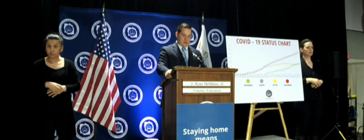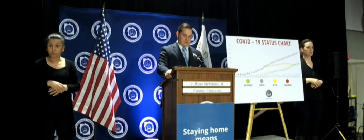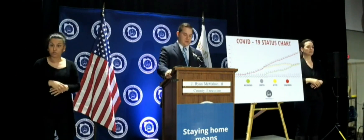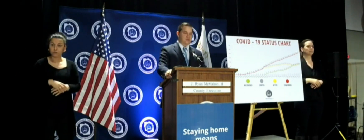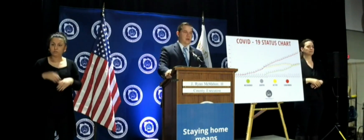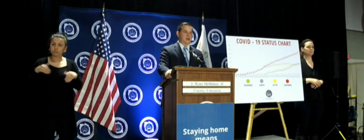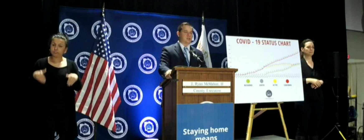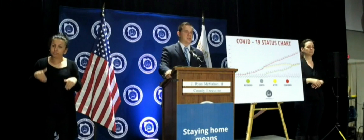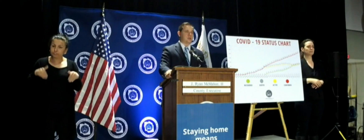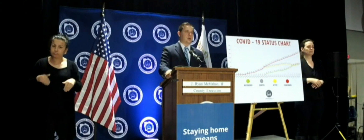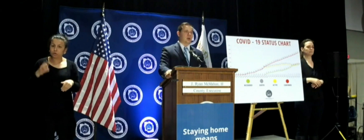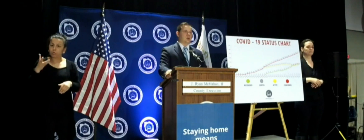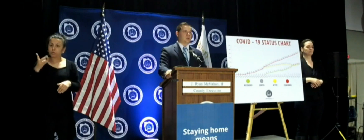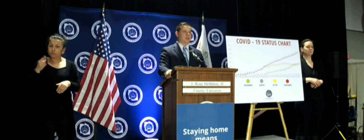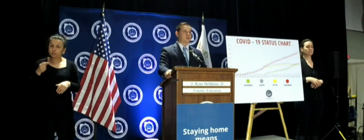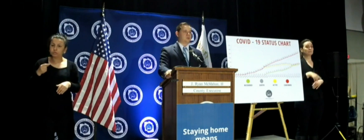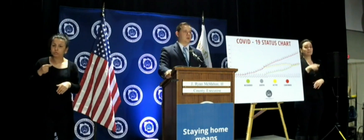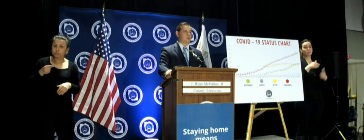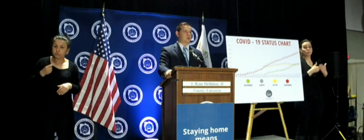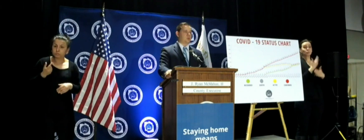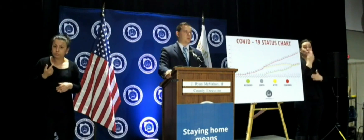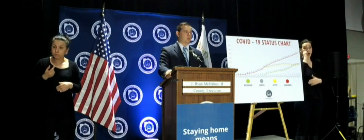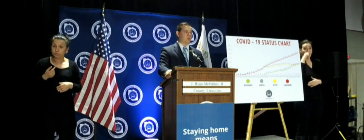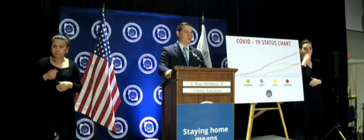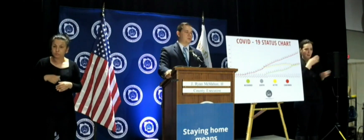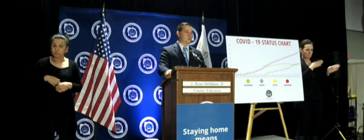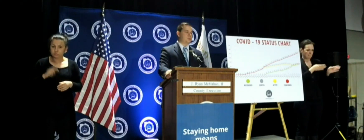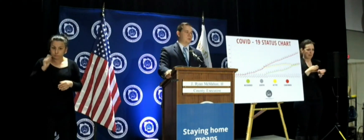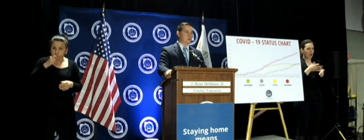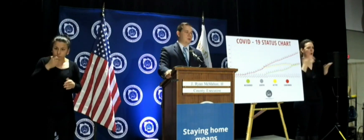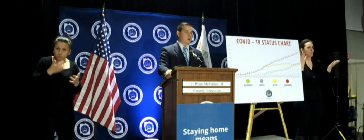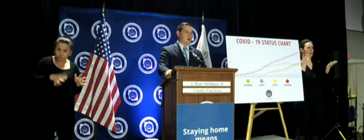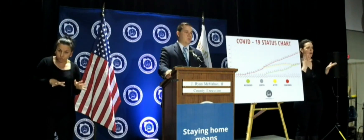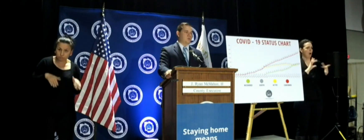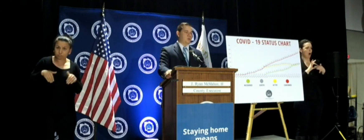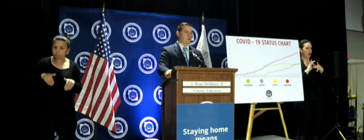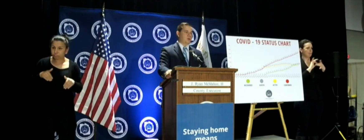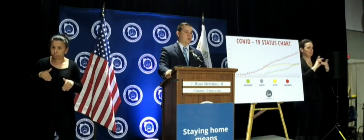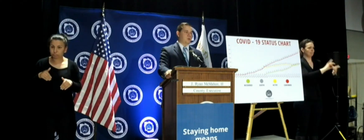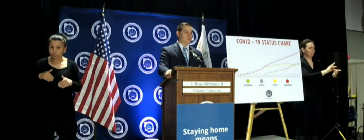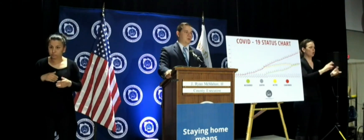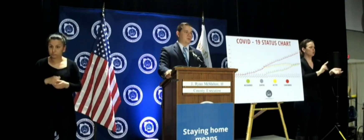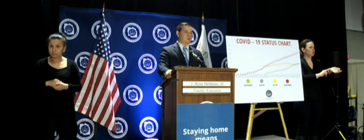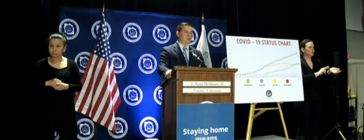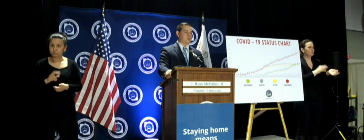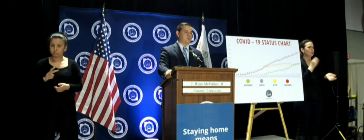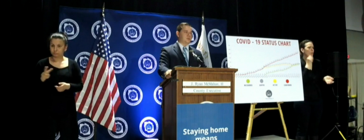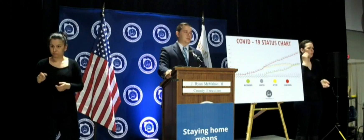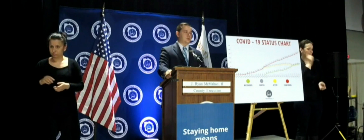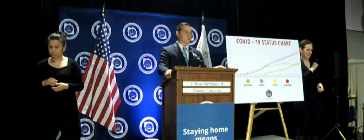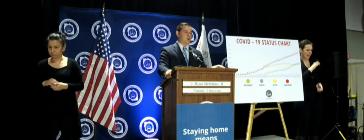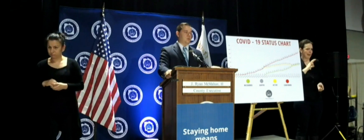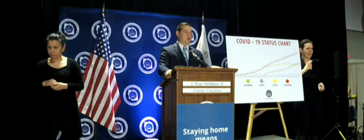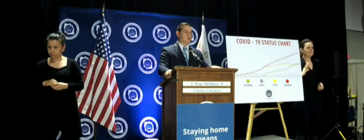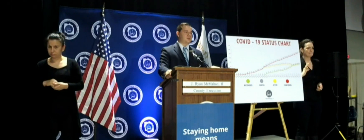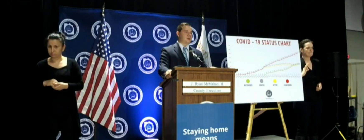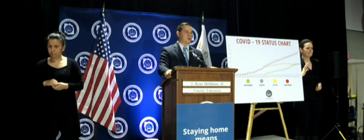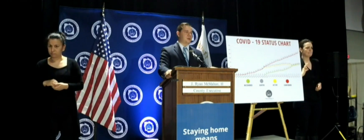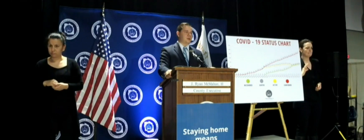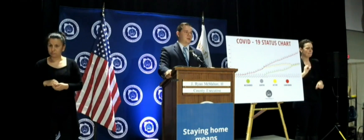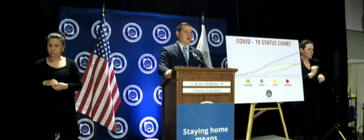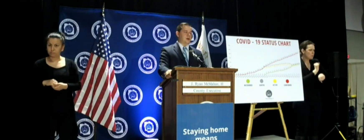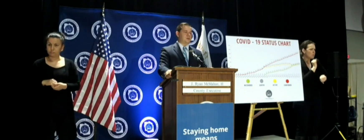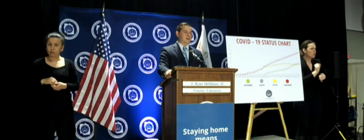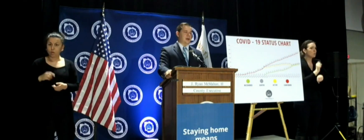a new testing strategy related to nursing home employees. We've been working with the potential Walmart